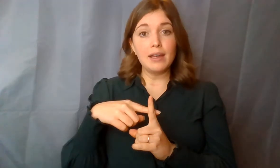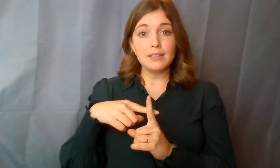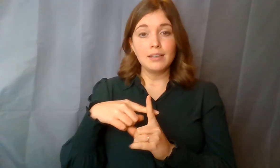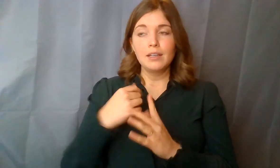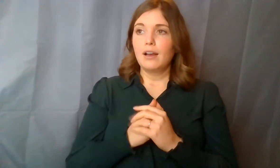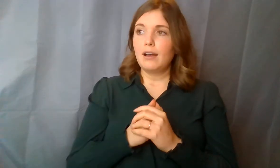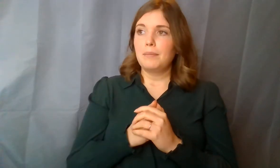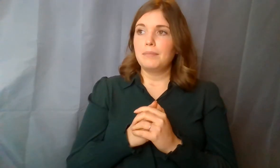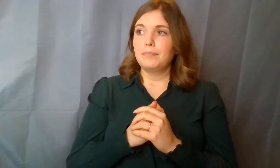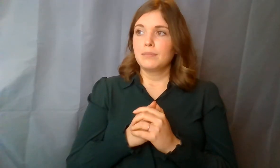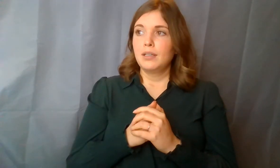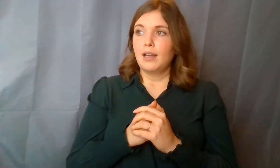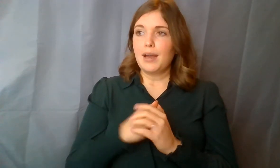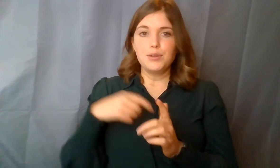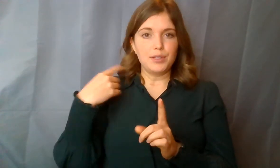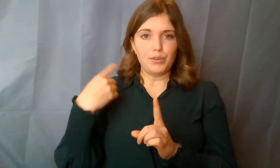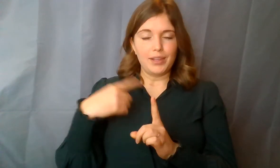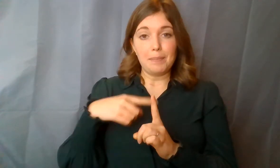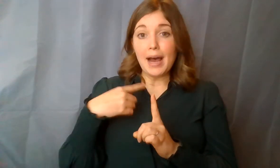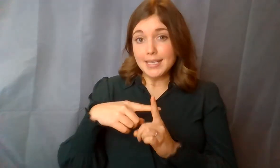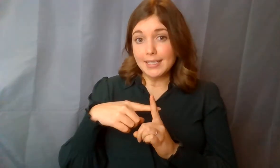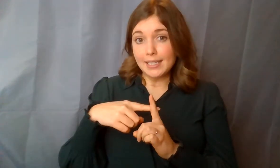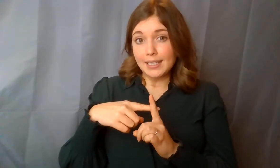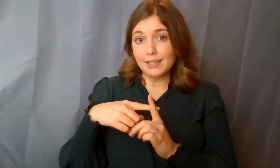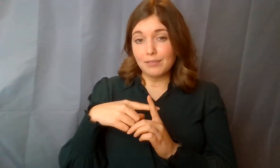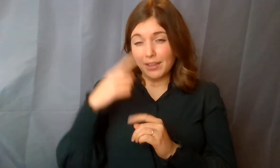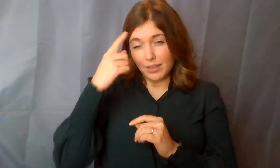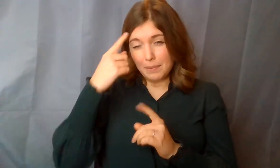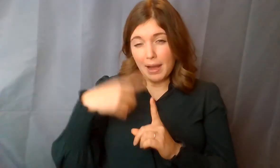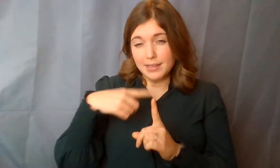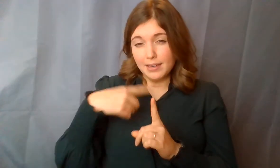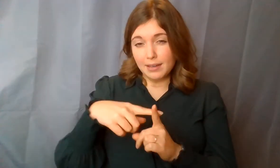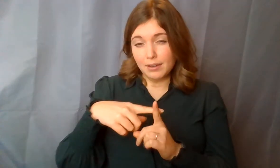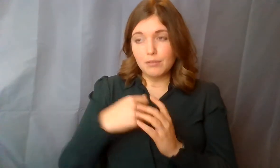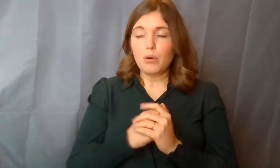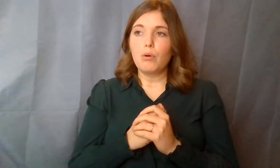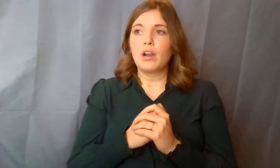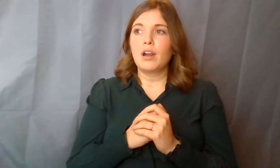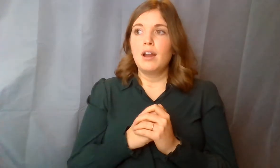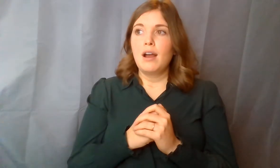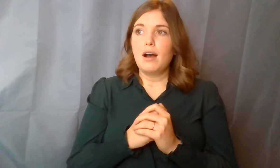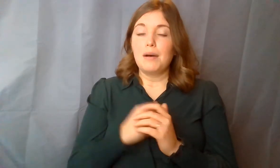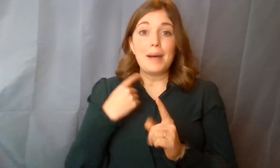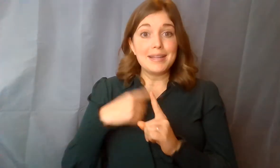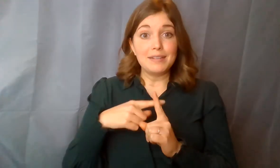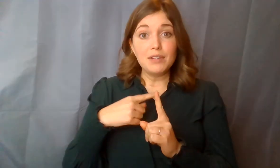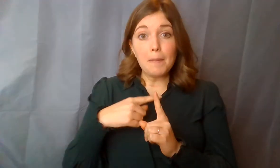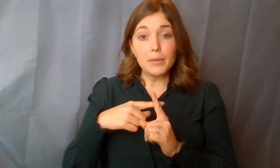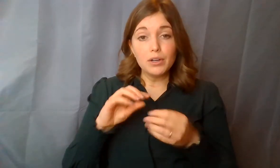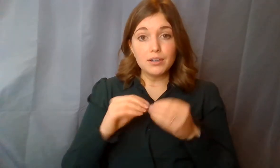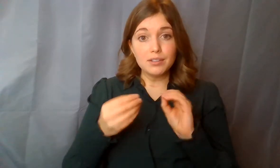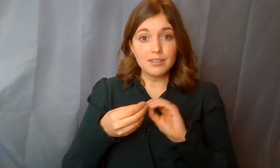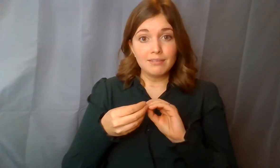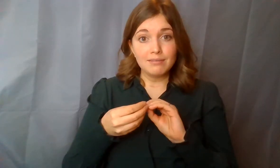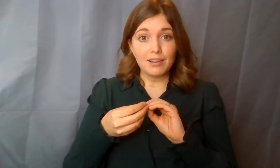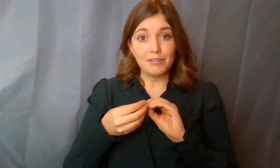and. I use this for like positive, like think positive, or positive numbers if